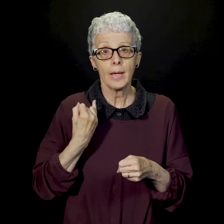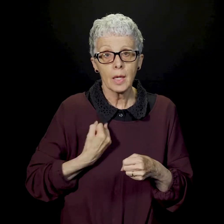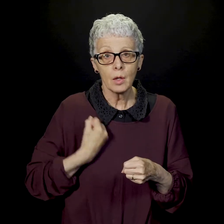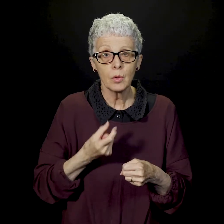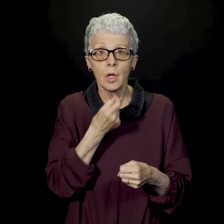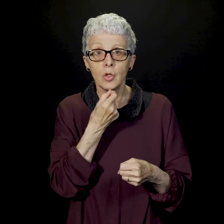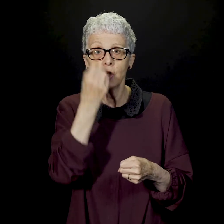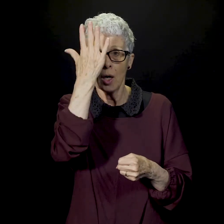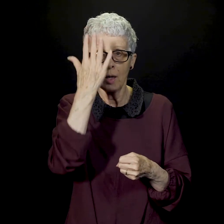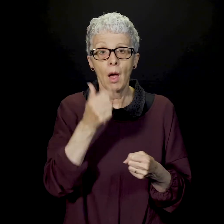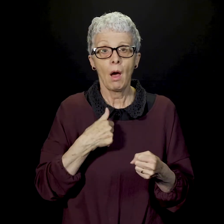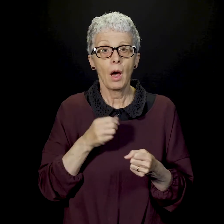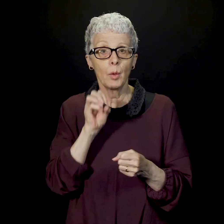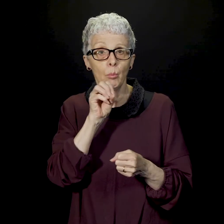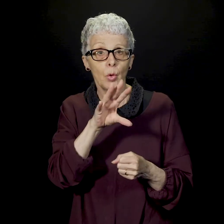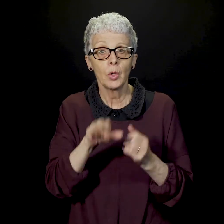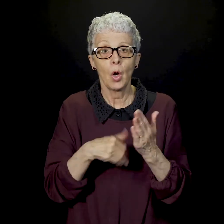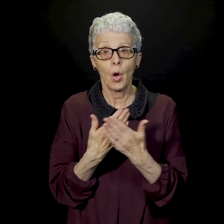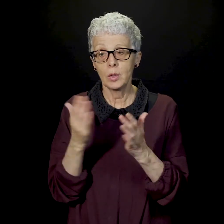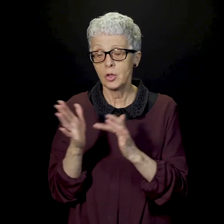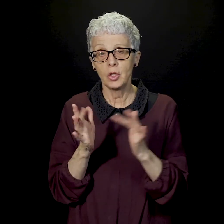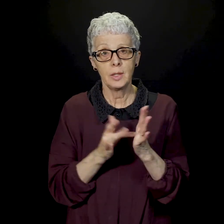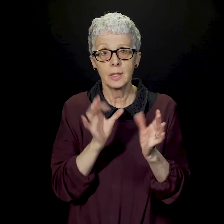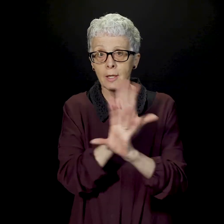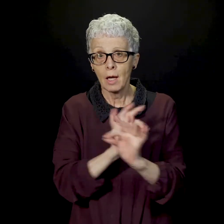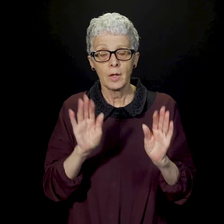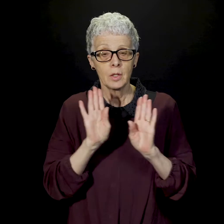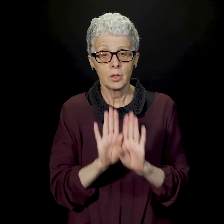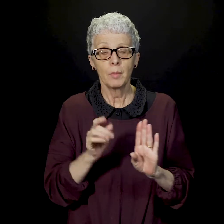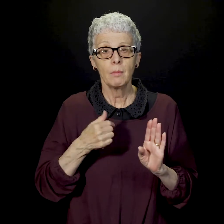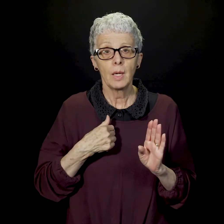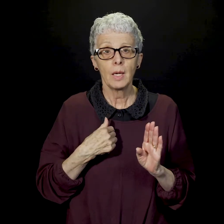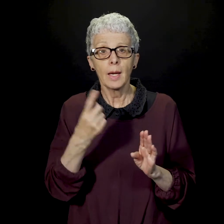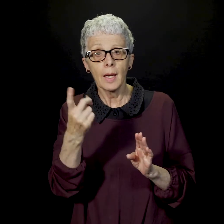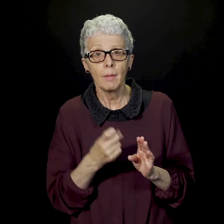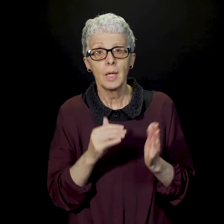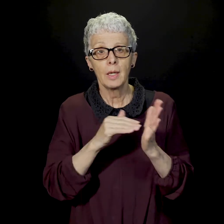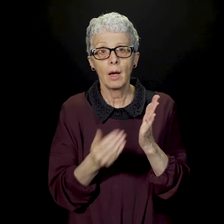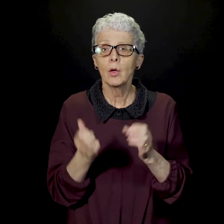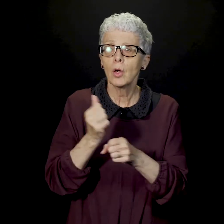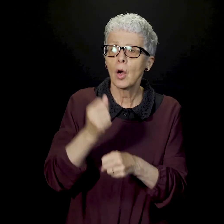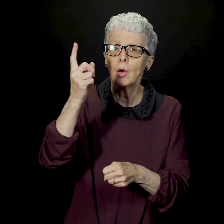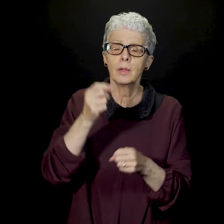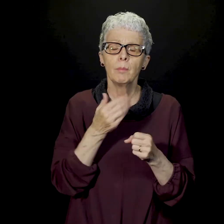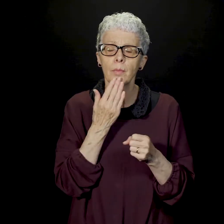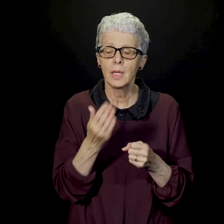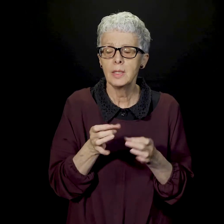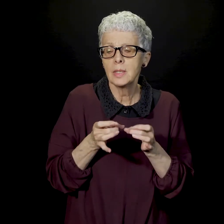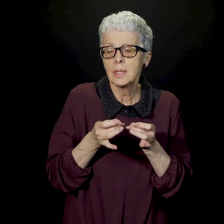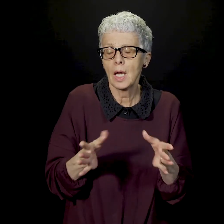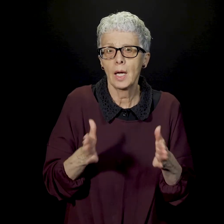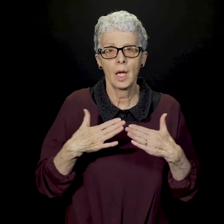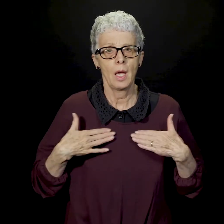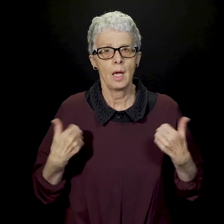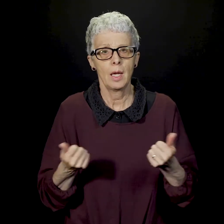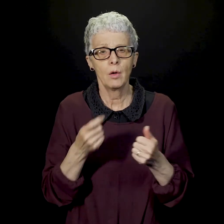on Jesus. There's absolutely nothing stopping me from coming to you and saying, God, would you begin to heal me?